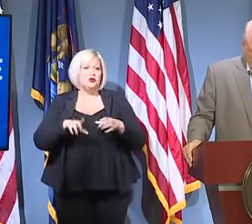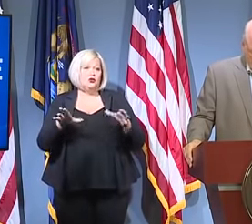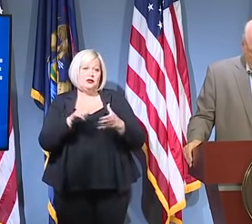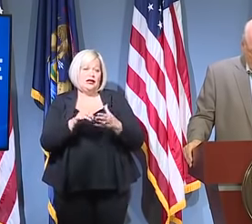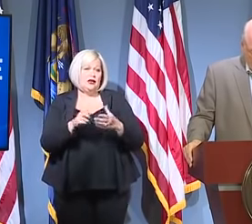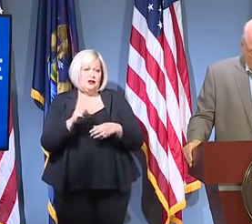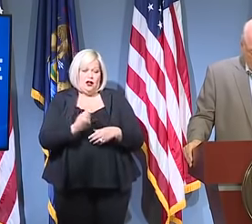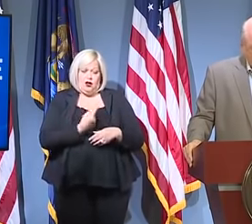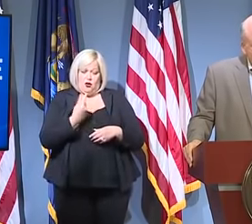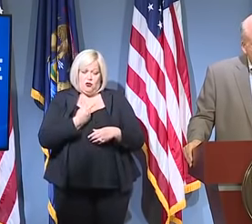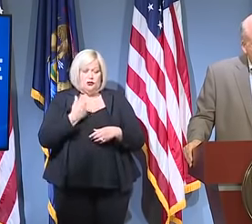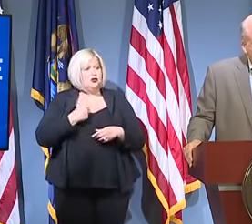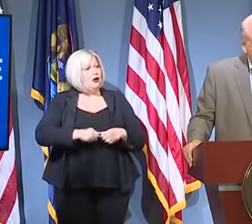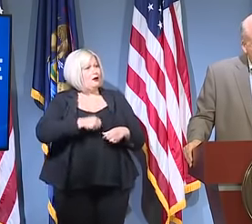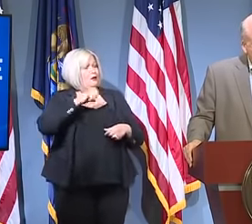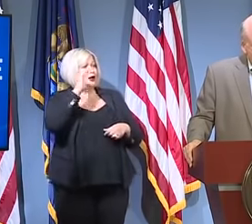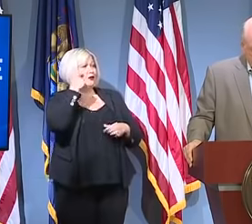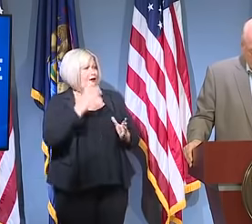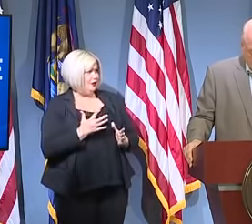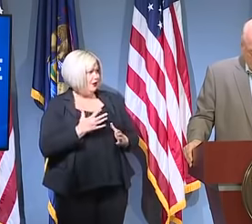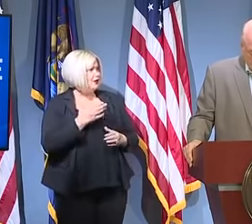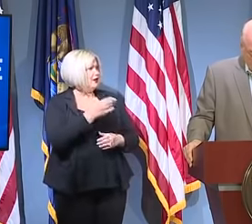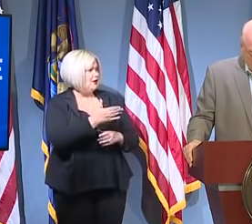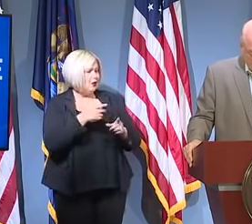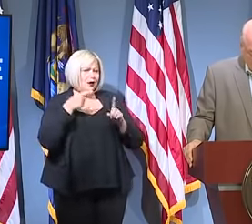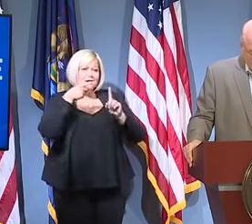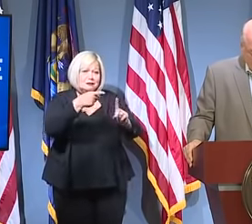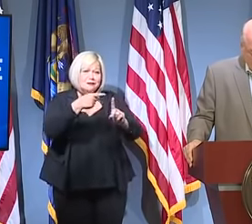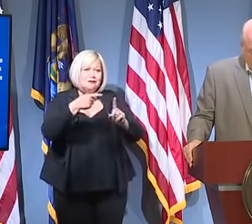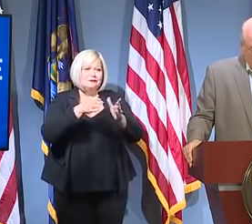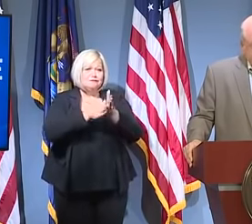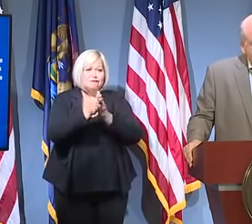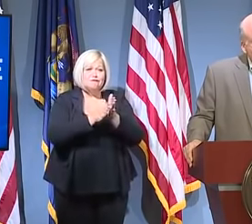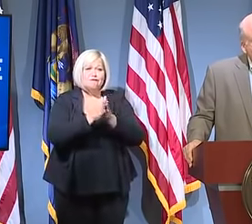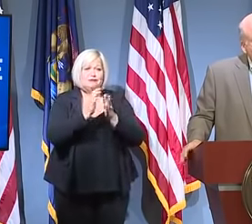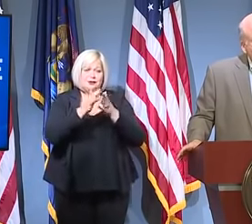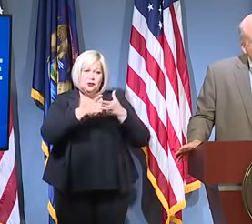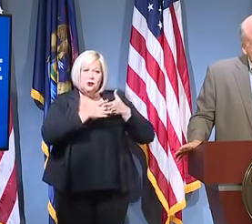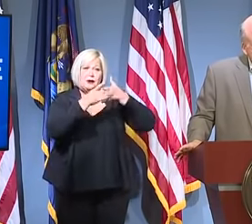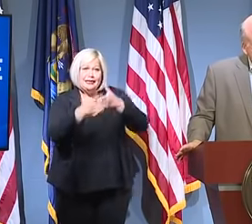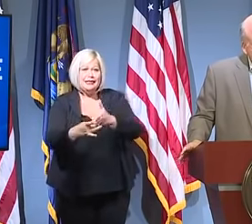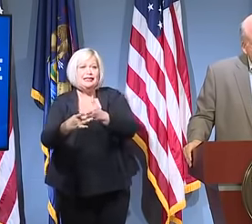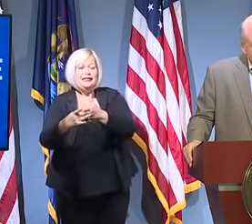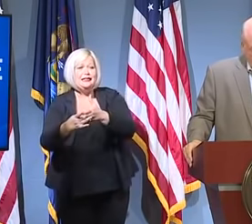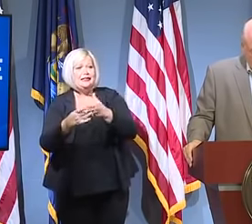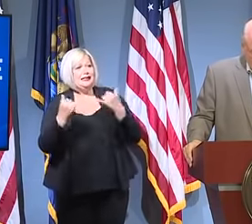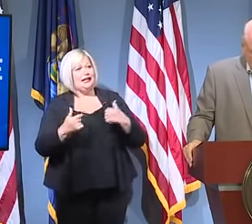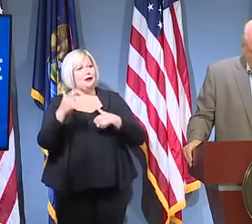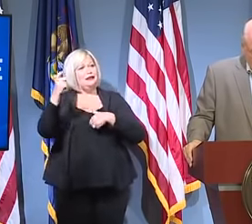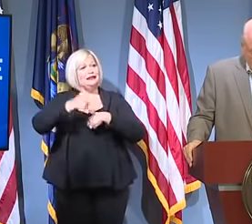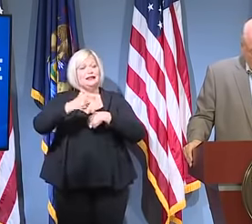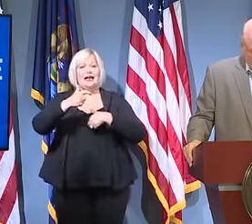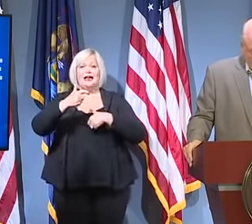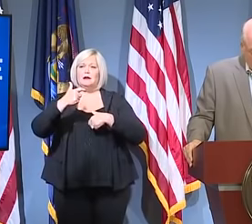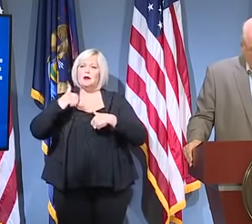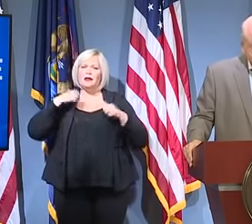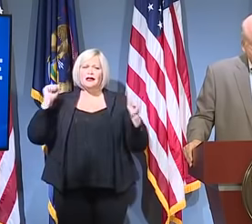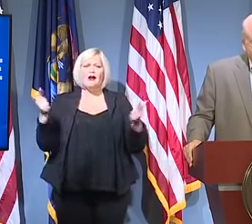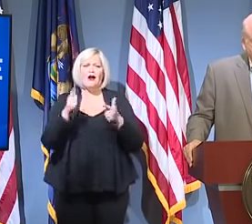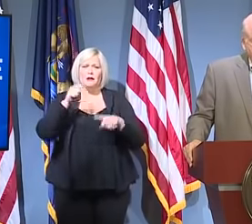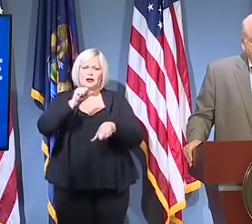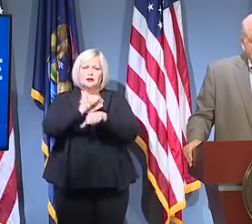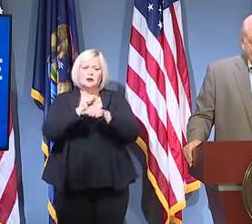alone, so I'm proud, Governor, of your initiative in leading this. And it's times like these where we need to pull together as a